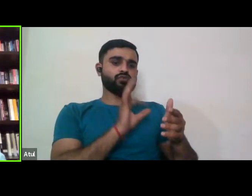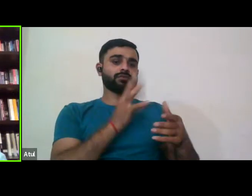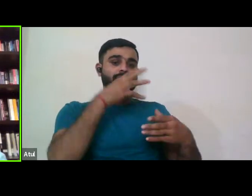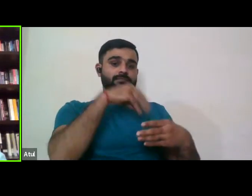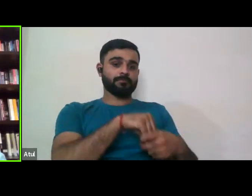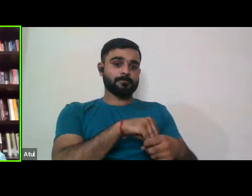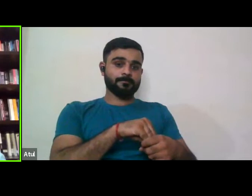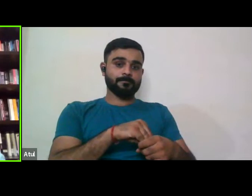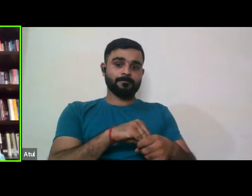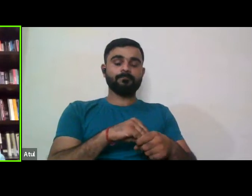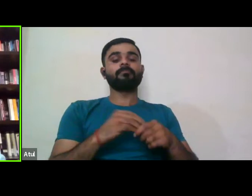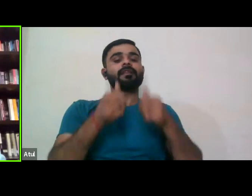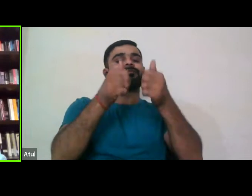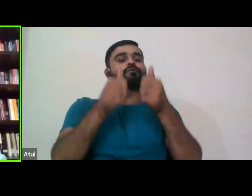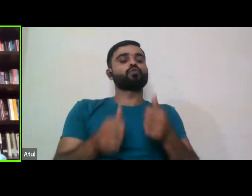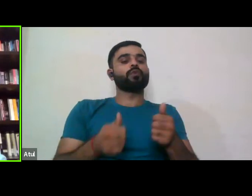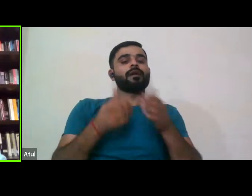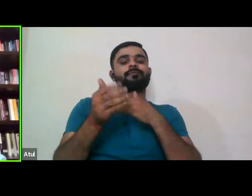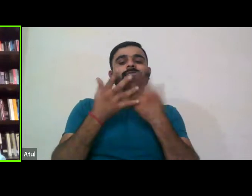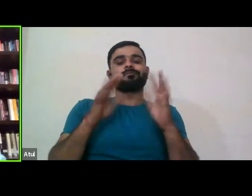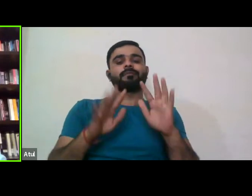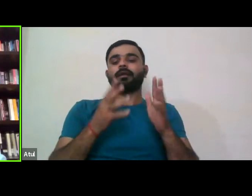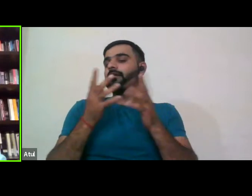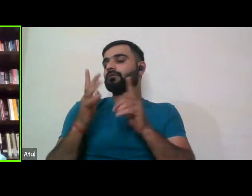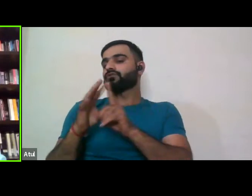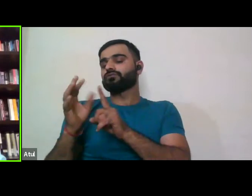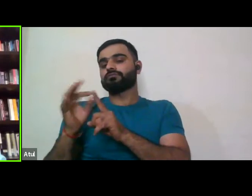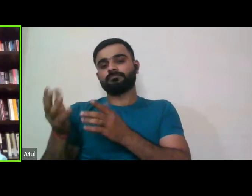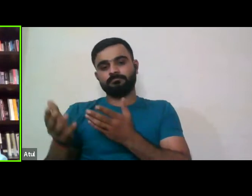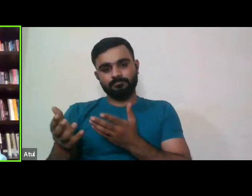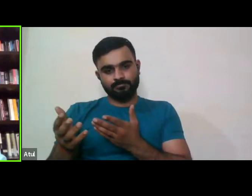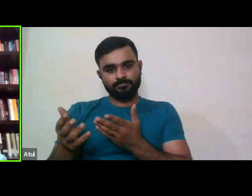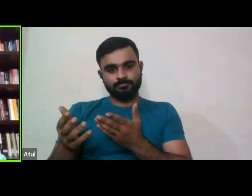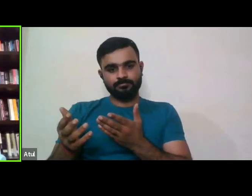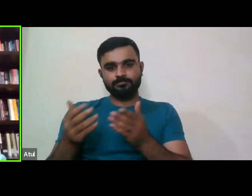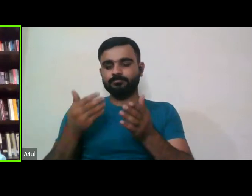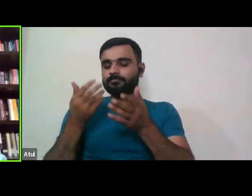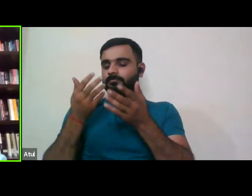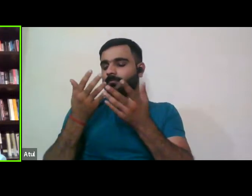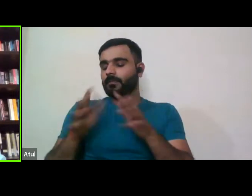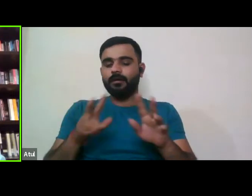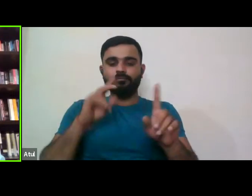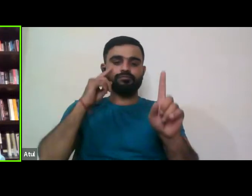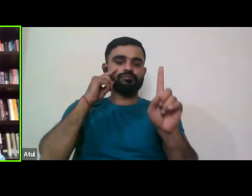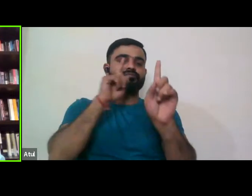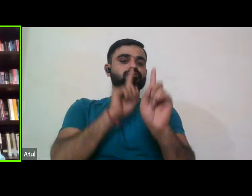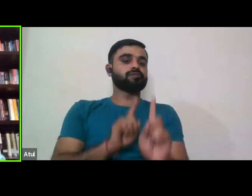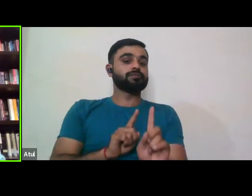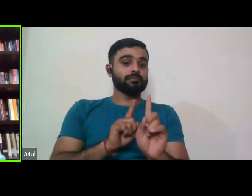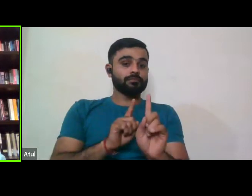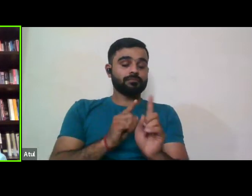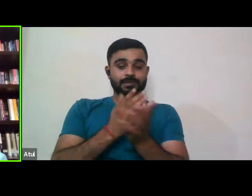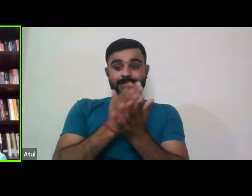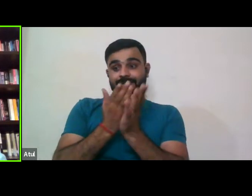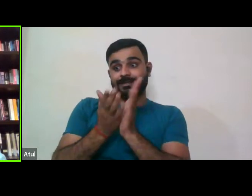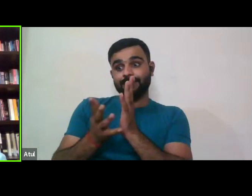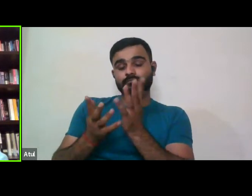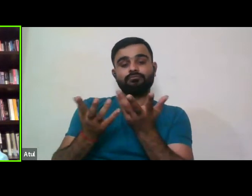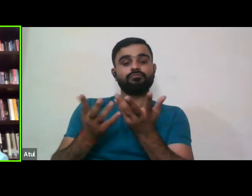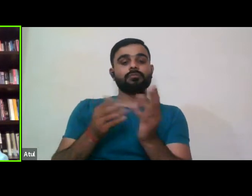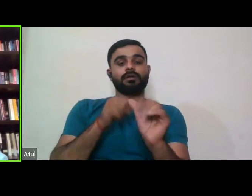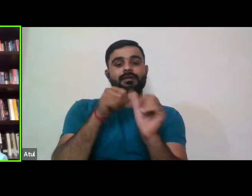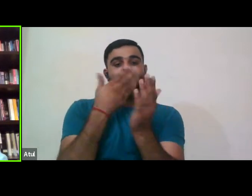is outcome driven rather than anything that is about any other objective criteria that could be ex ante